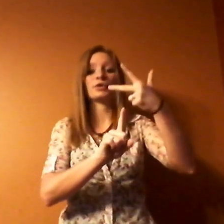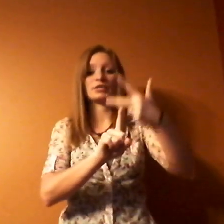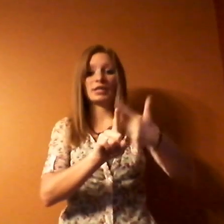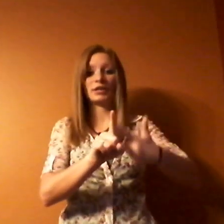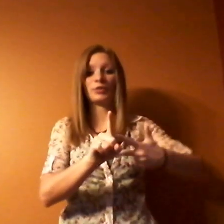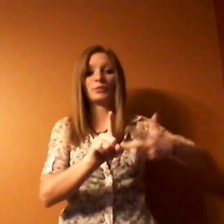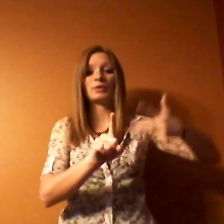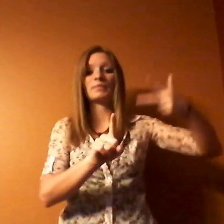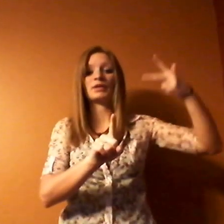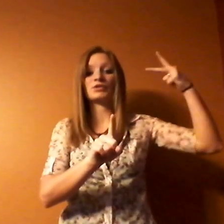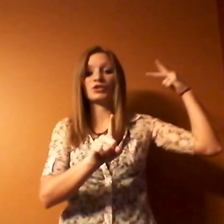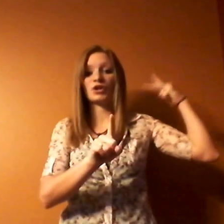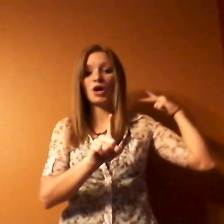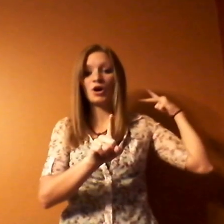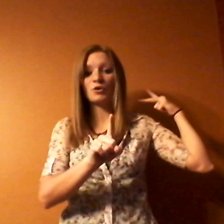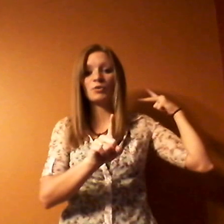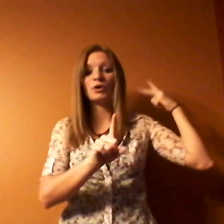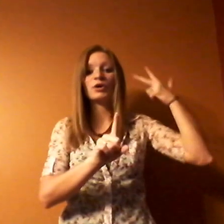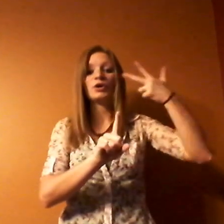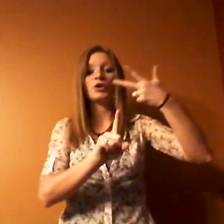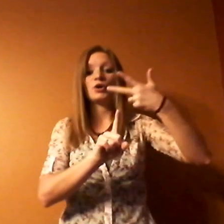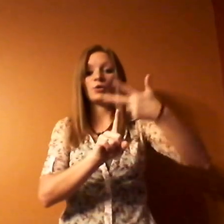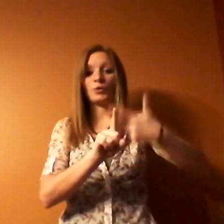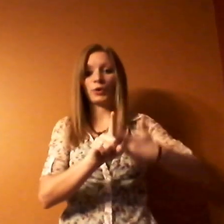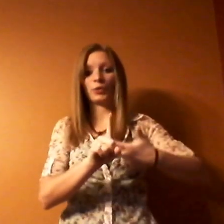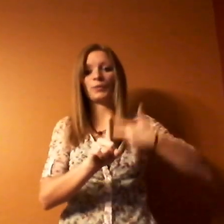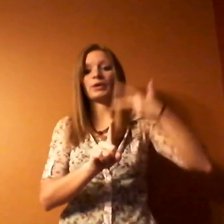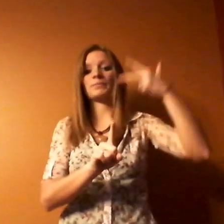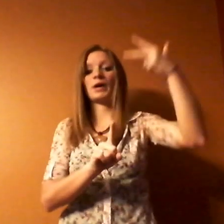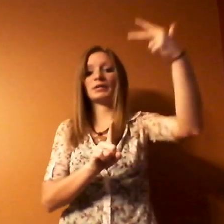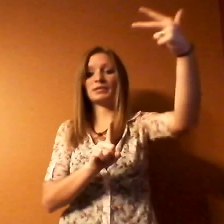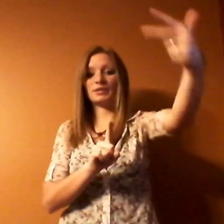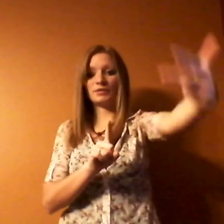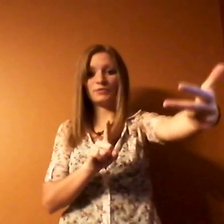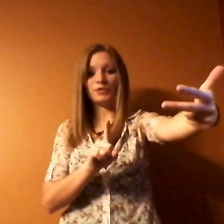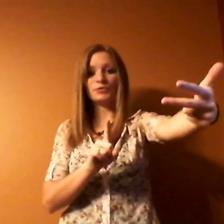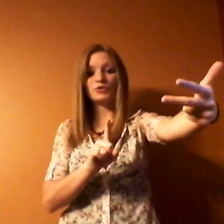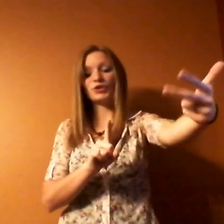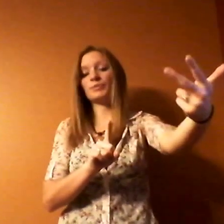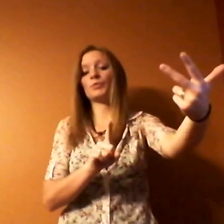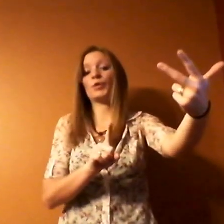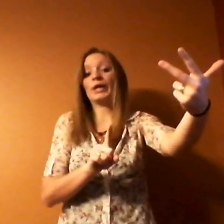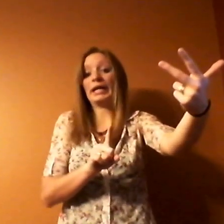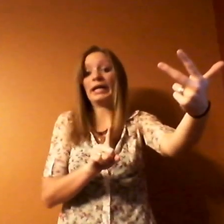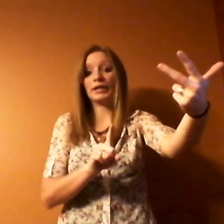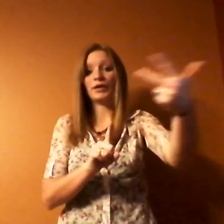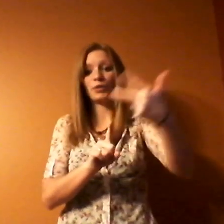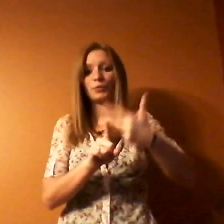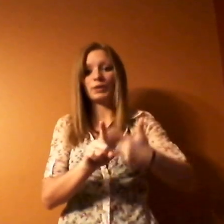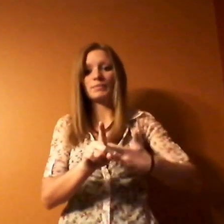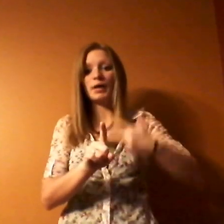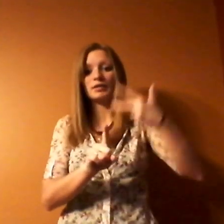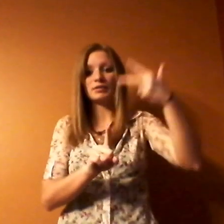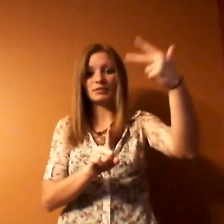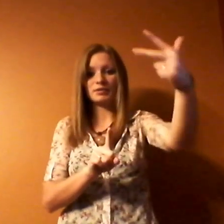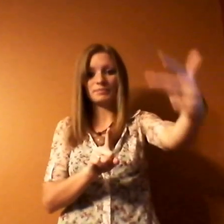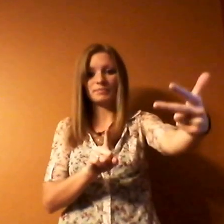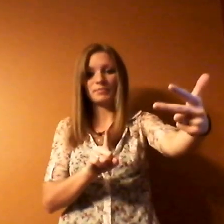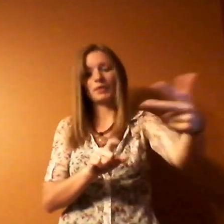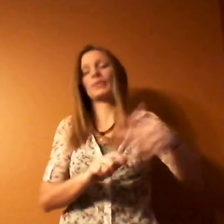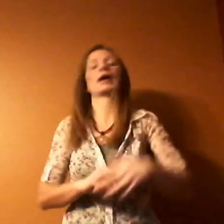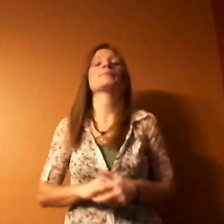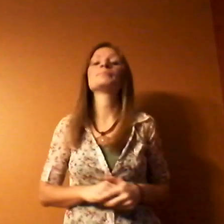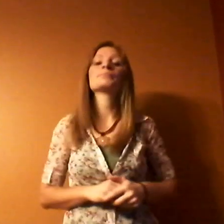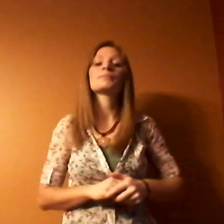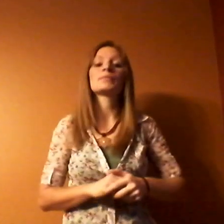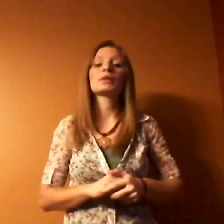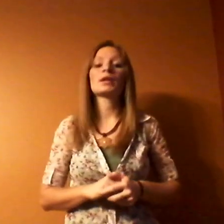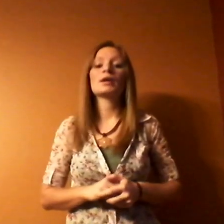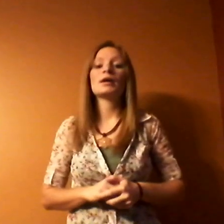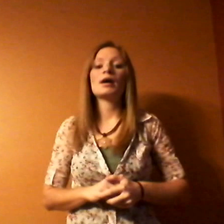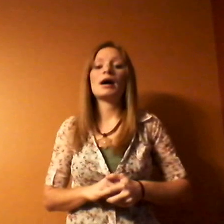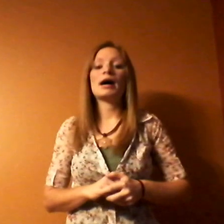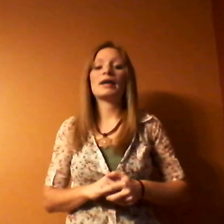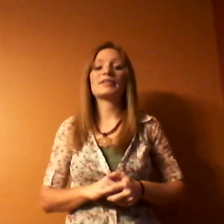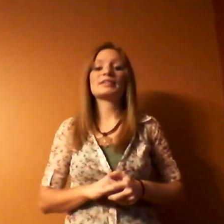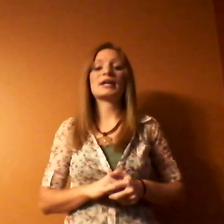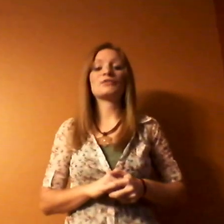say 3 months ago, or 3 months in the future, or in 3 months. Okay? The sign for